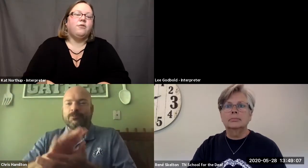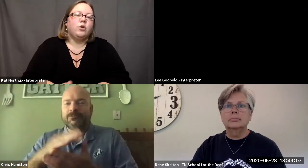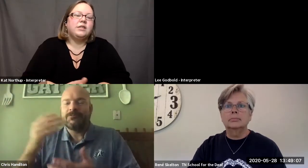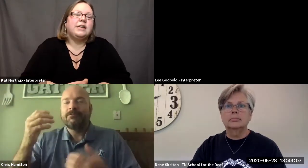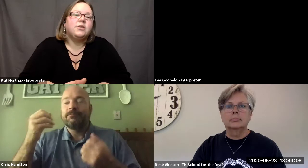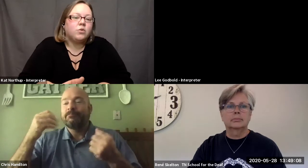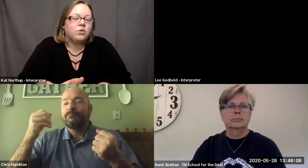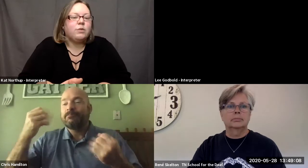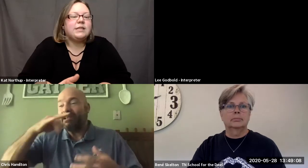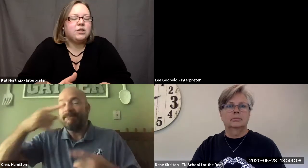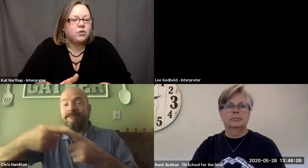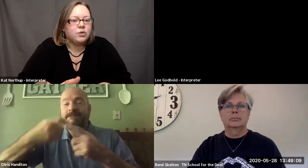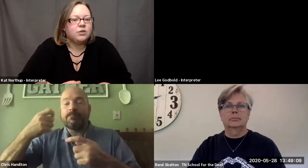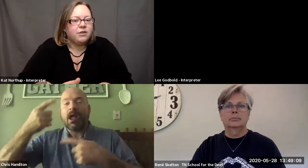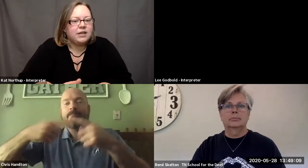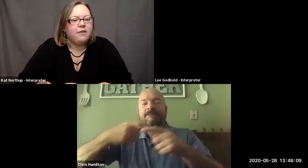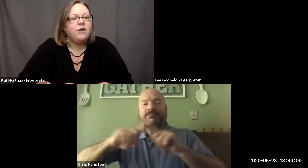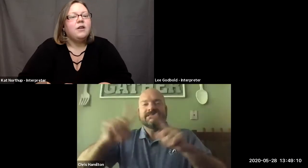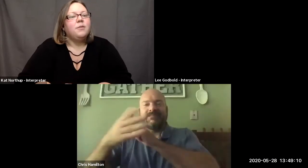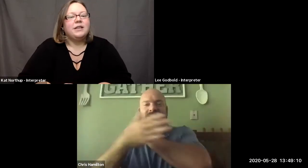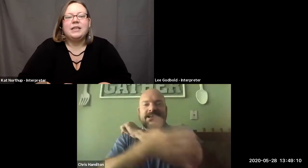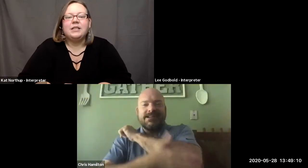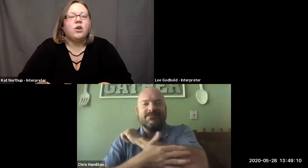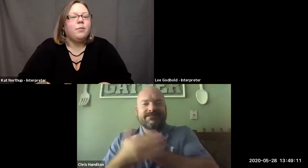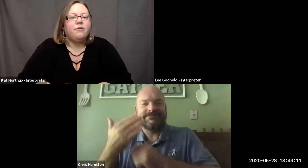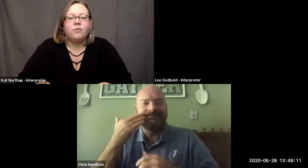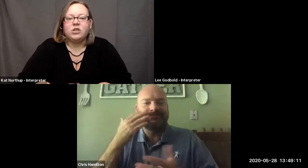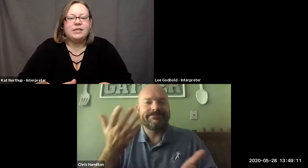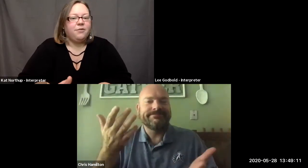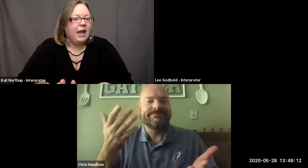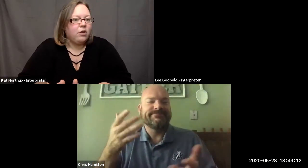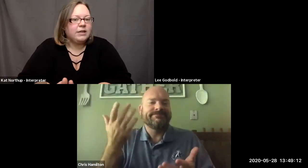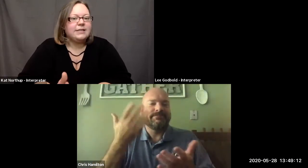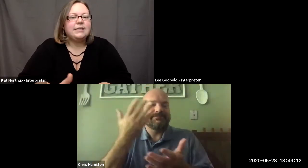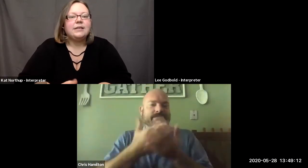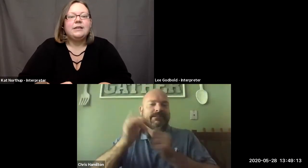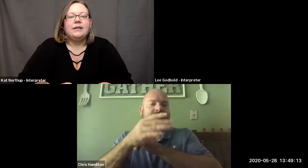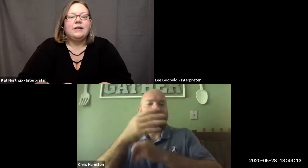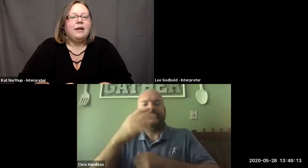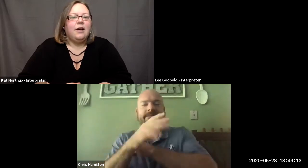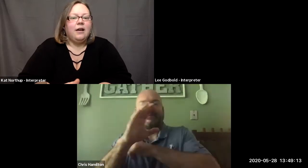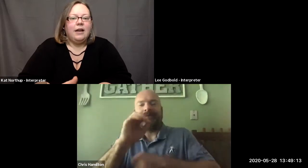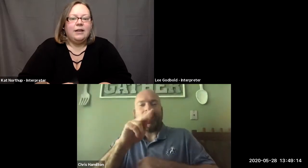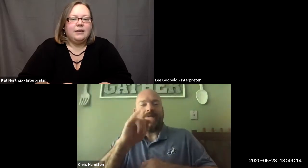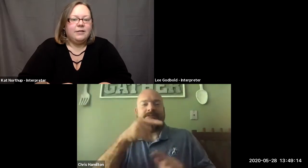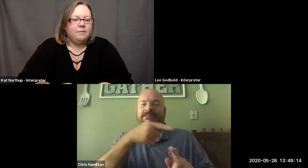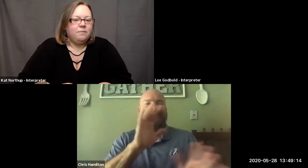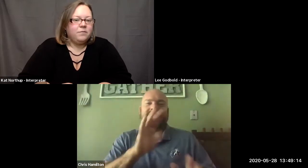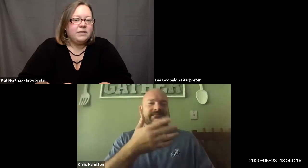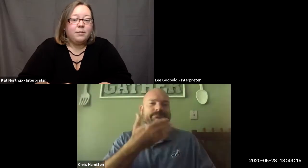for state schools, residential schools for the deaf, because kids are coming from just different counties, and some of